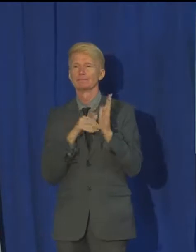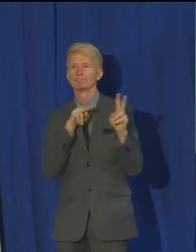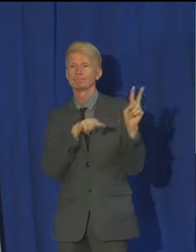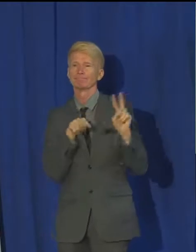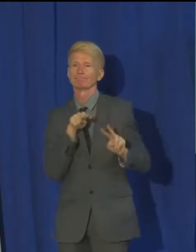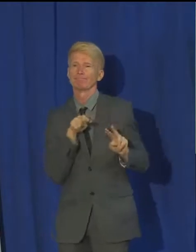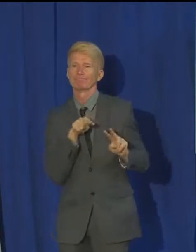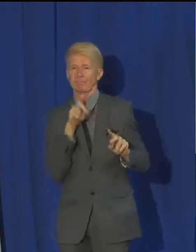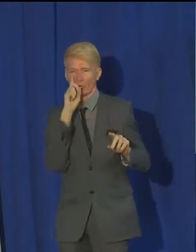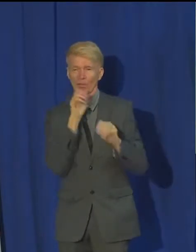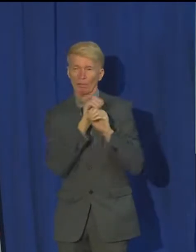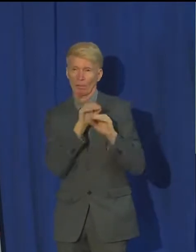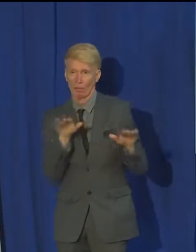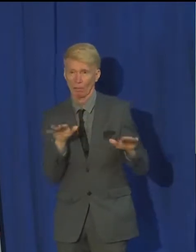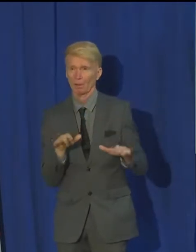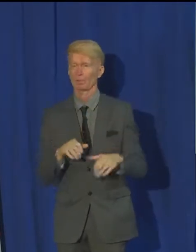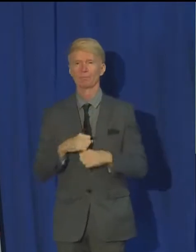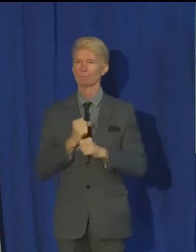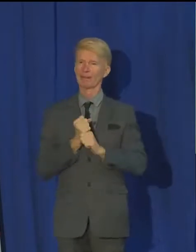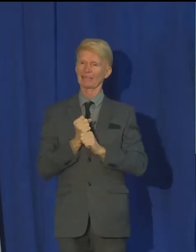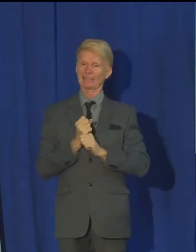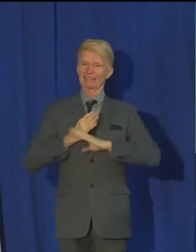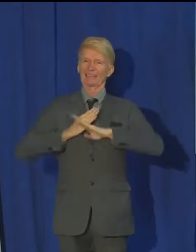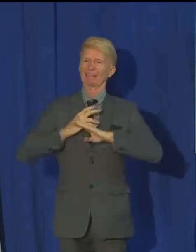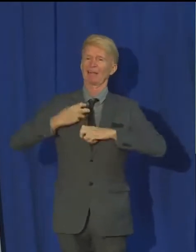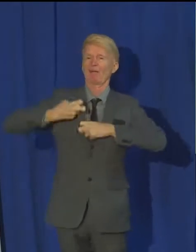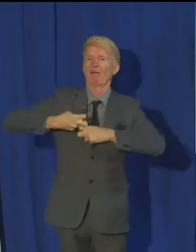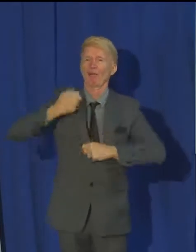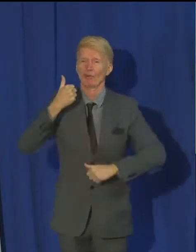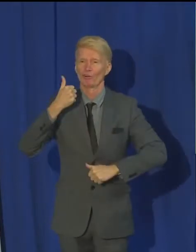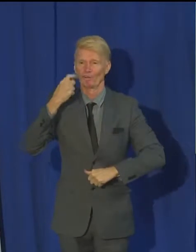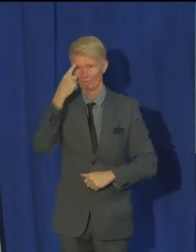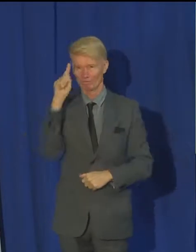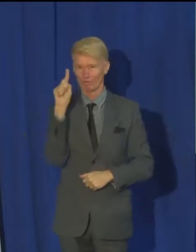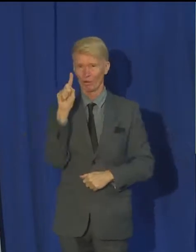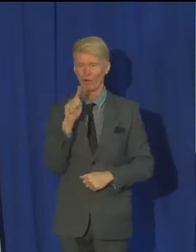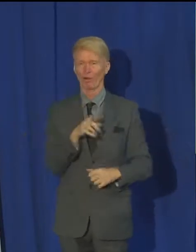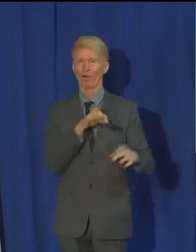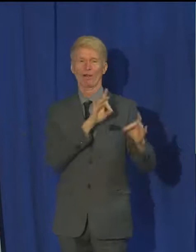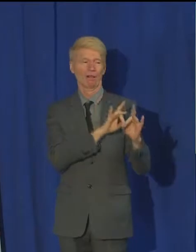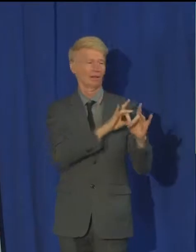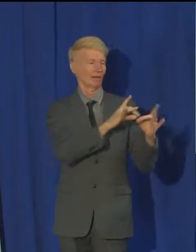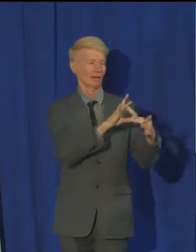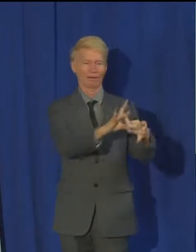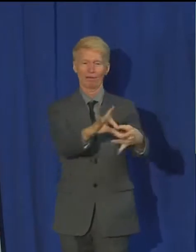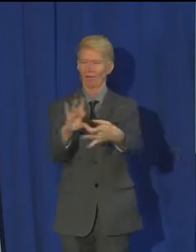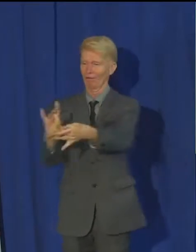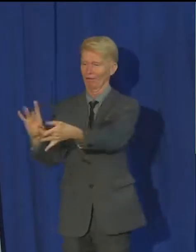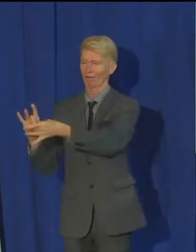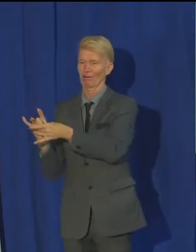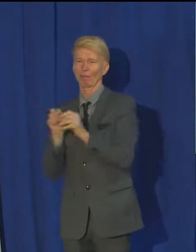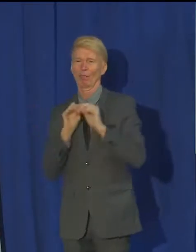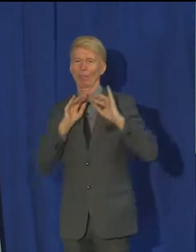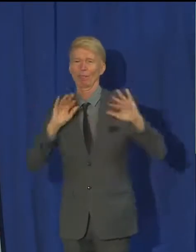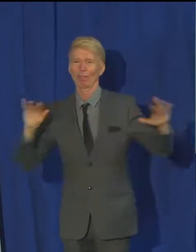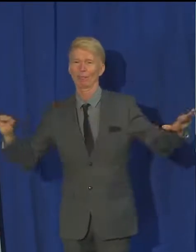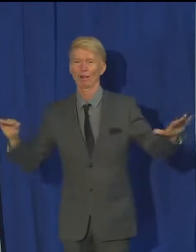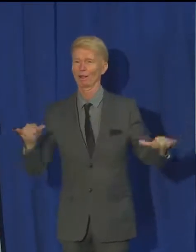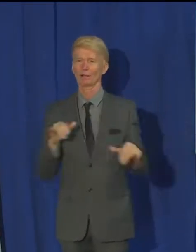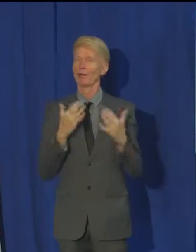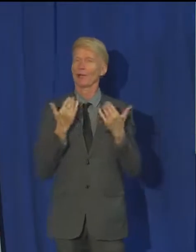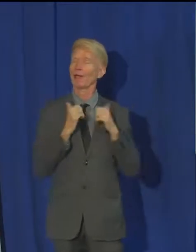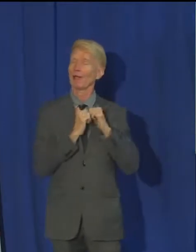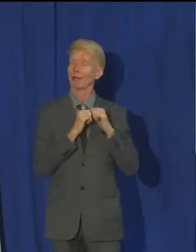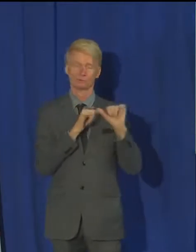change the conditions to make it harder for the virus to reproduce. We stayed home. We wore masks.